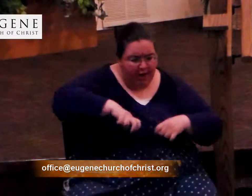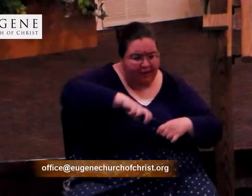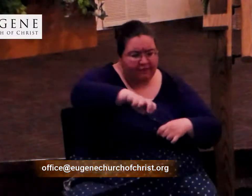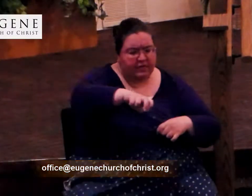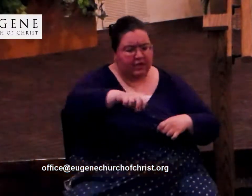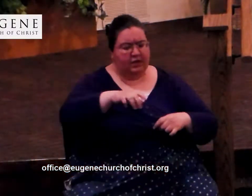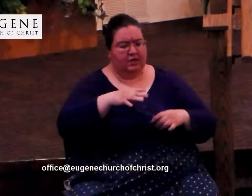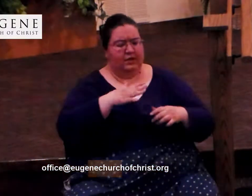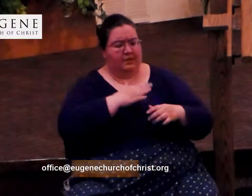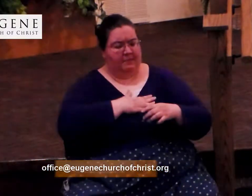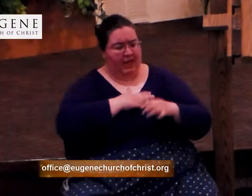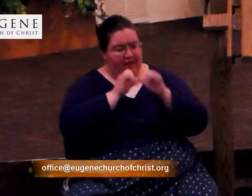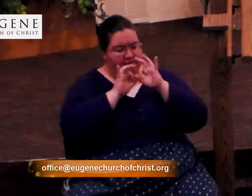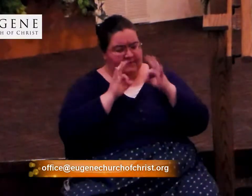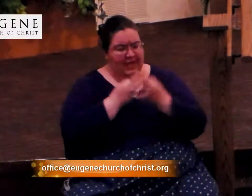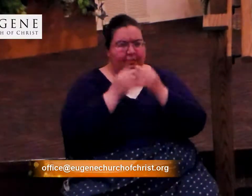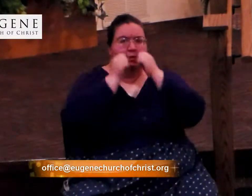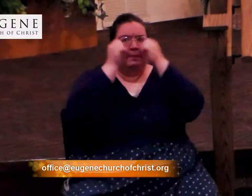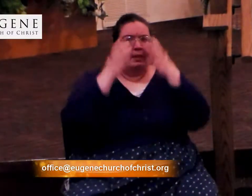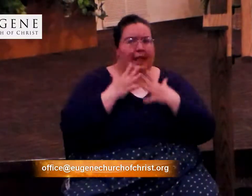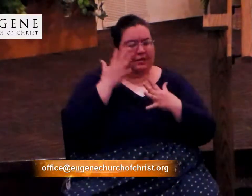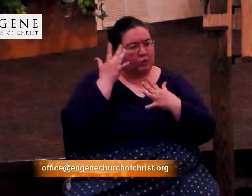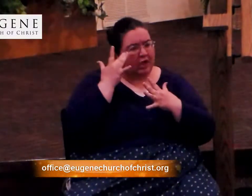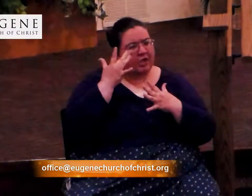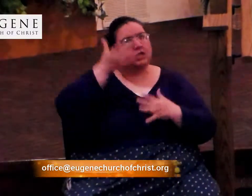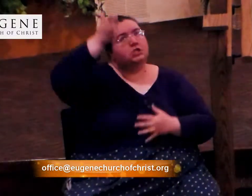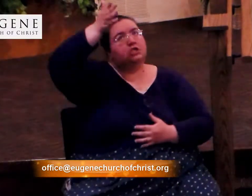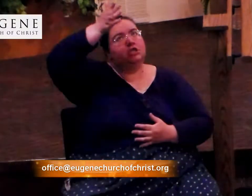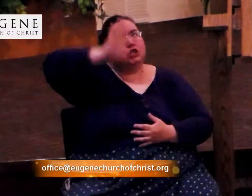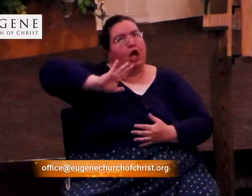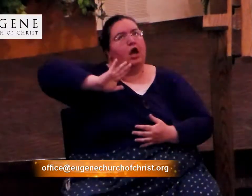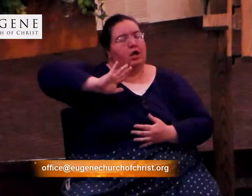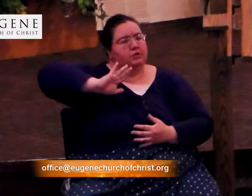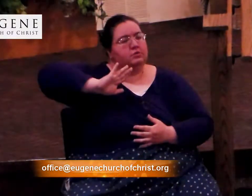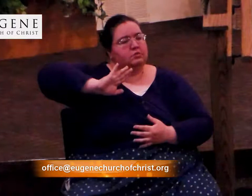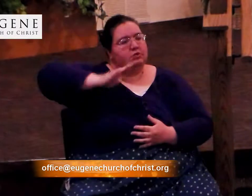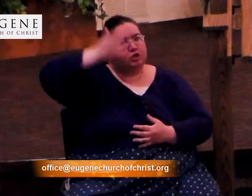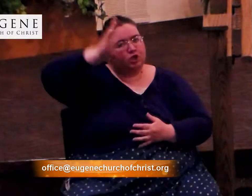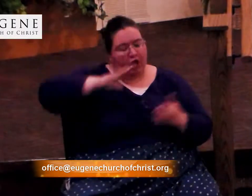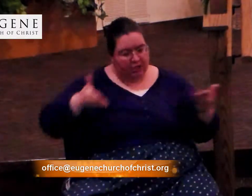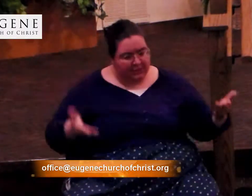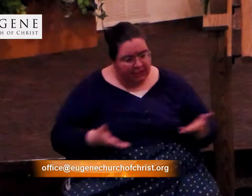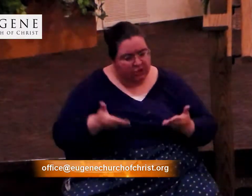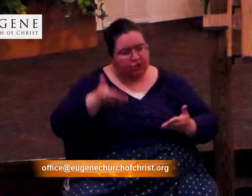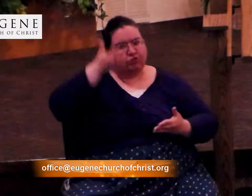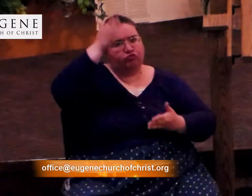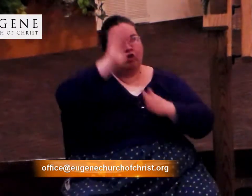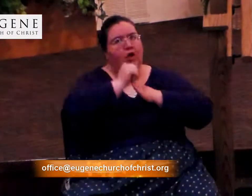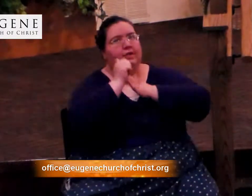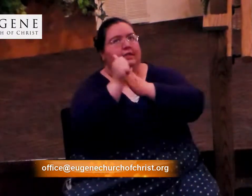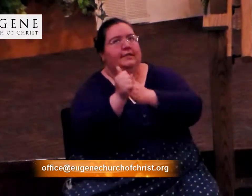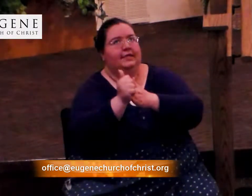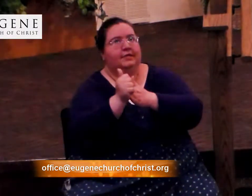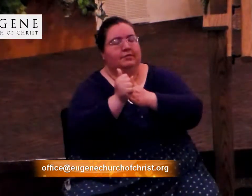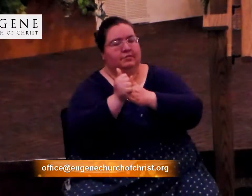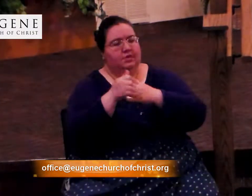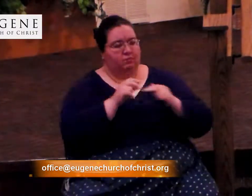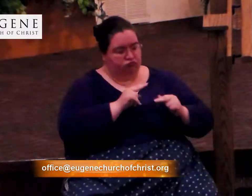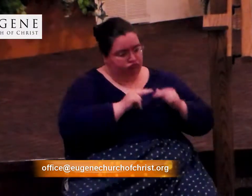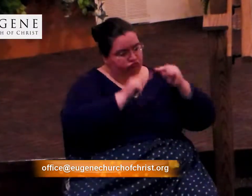place. And so he builds an altar to remember that. For each of us as we go along in life, we should be building